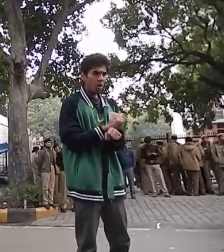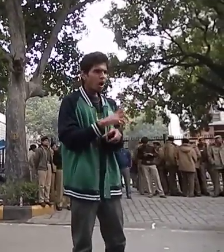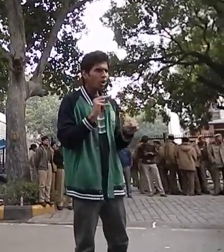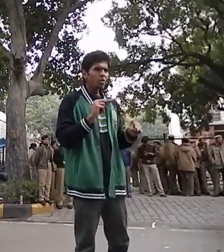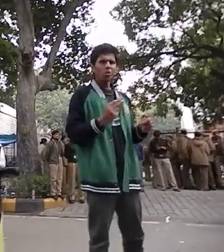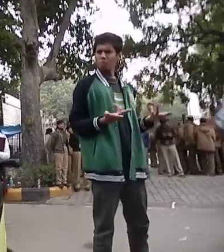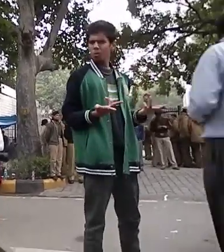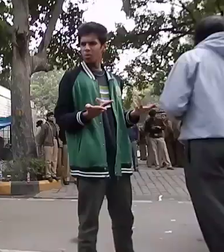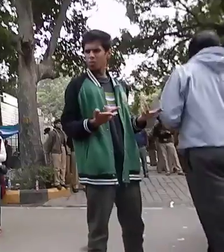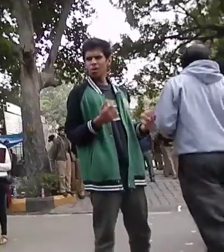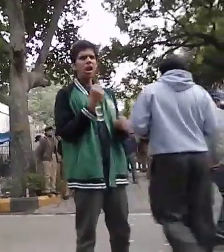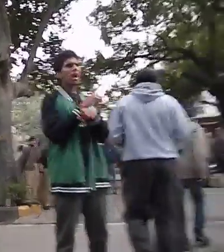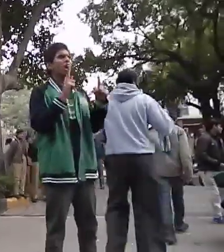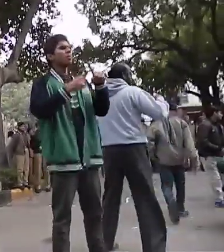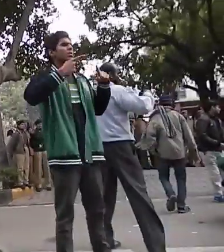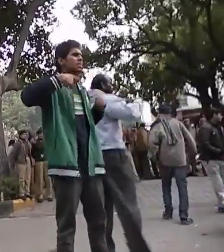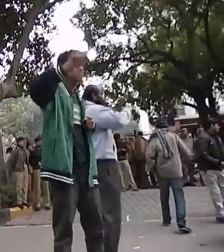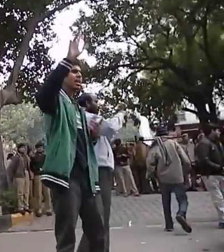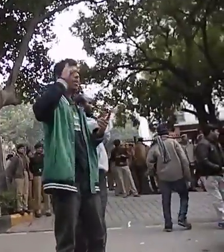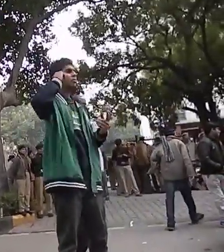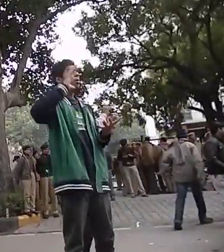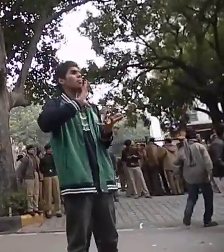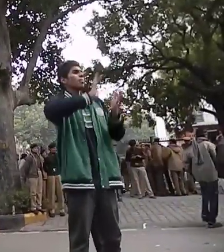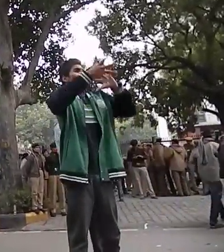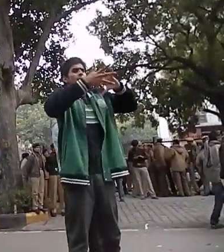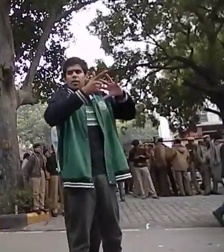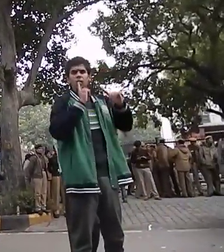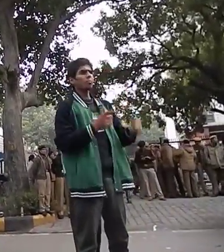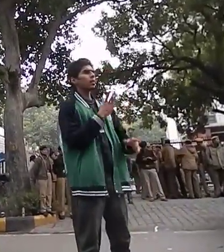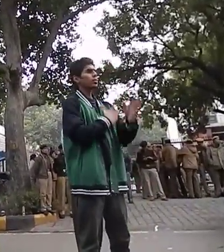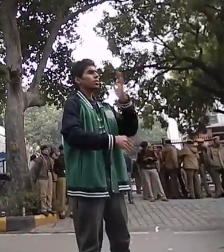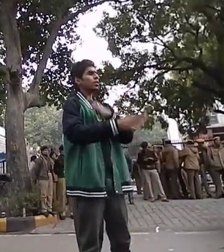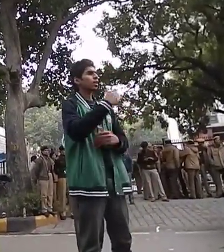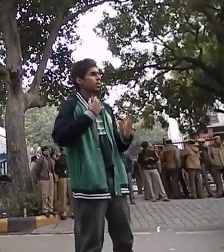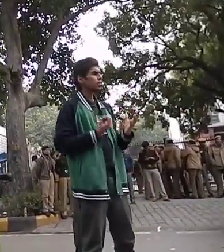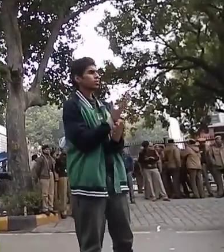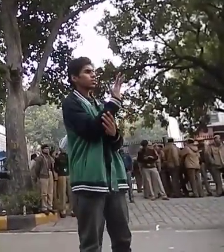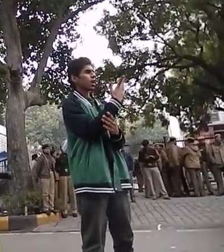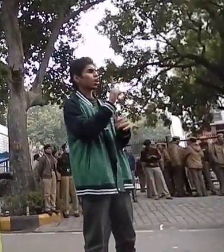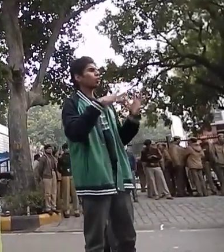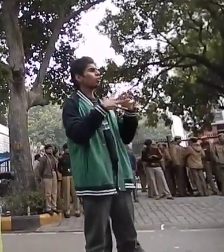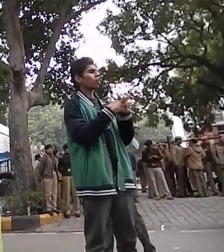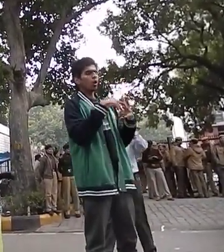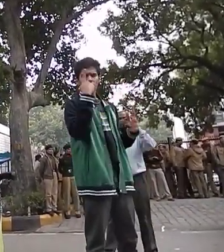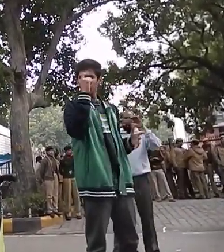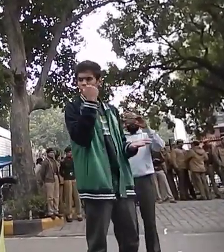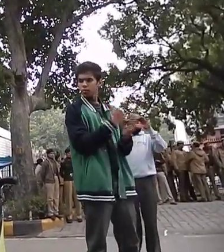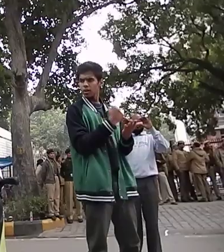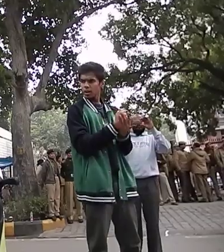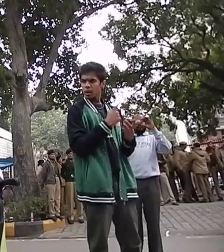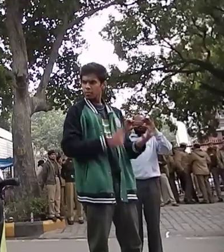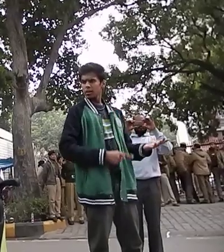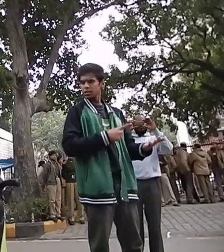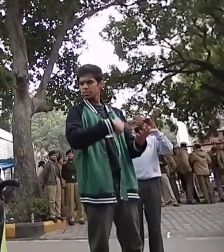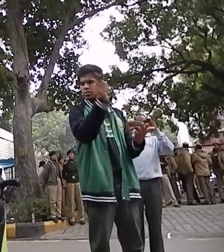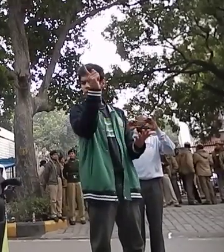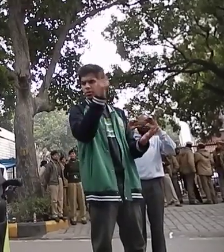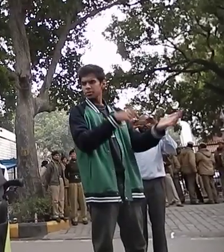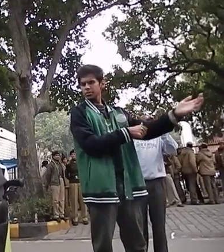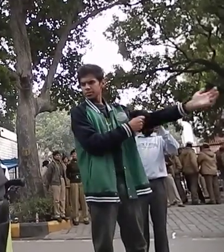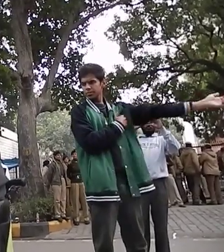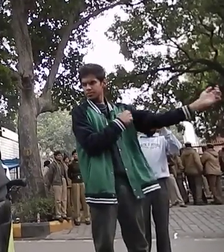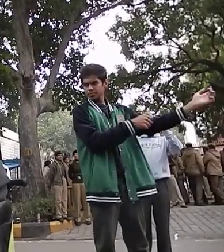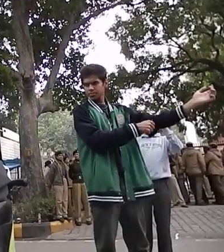government should, on its own, proactively implement the laws and policies. Now, having said that, as far as this year is